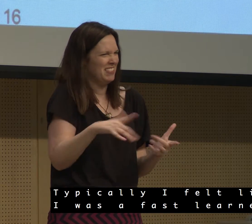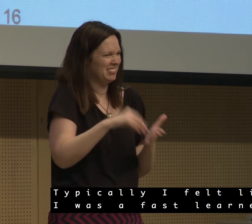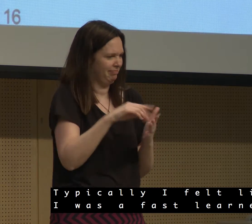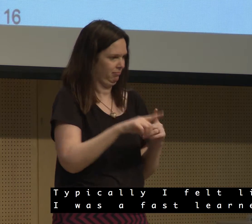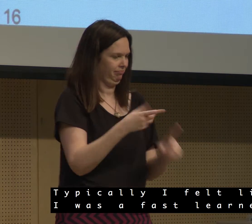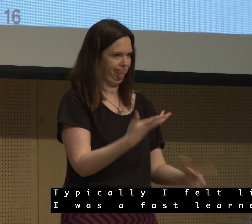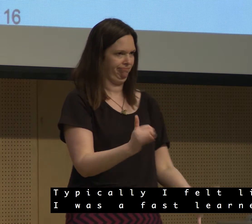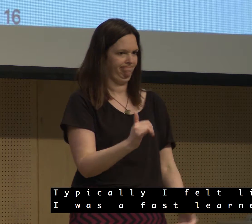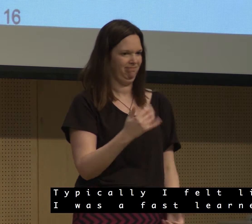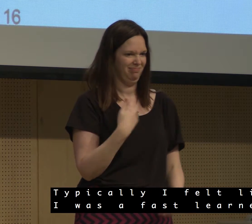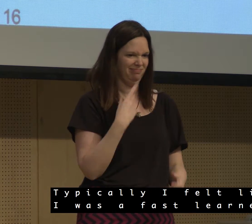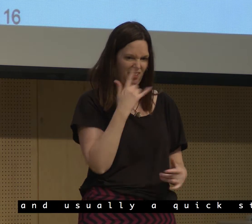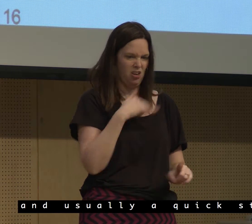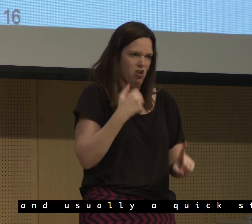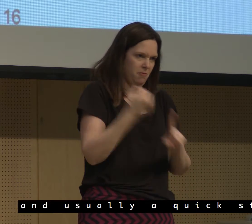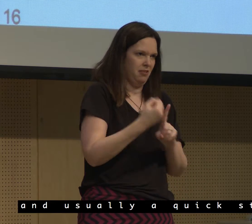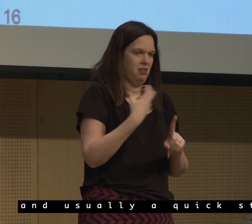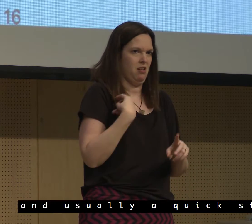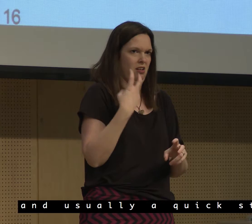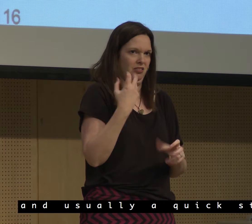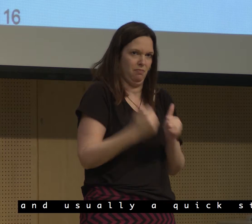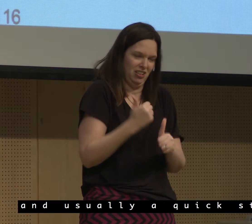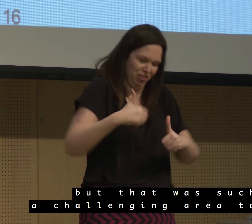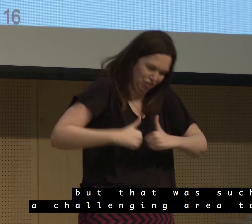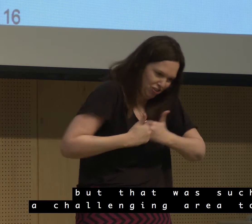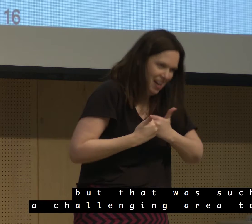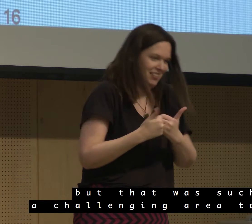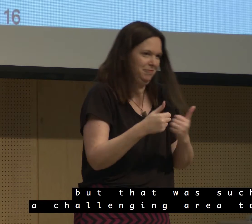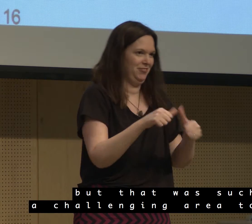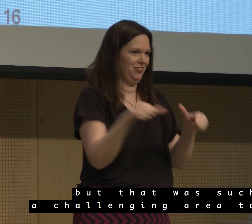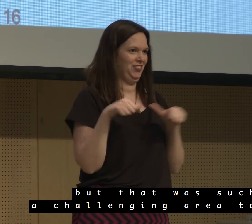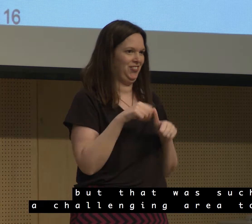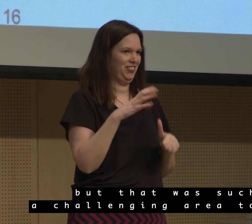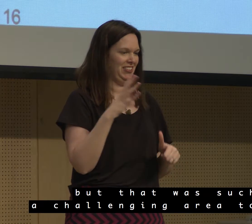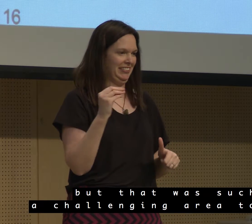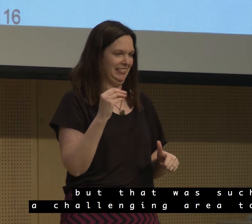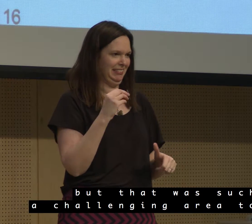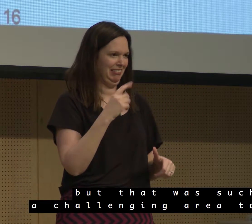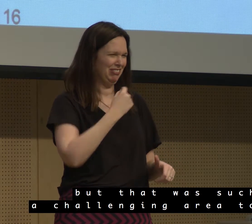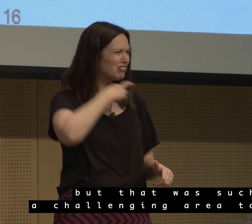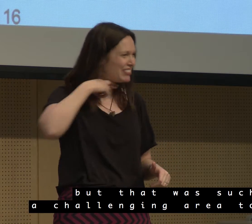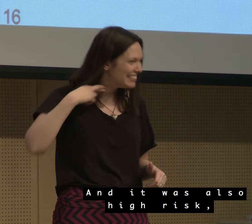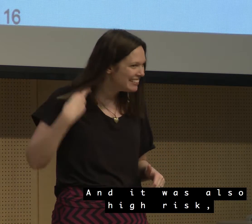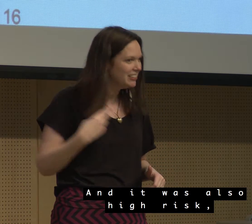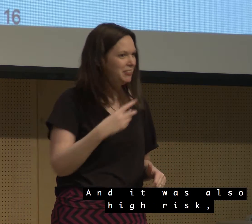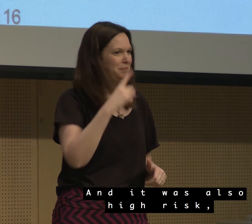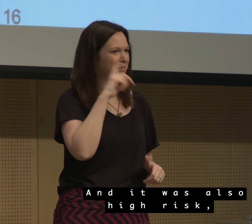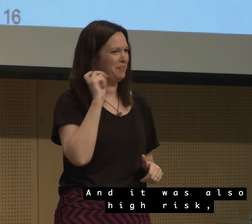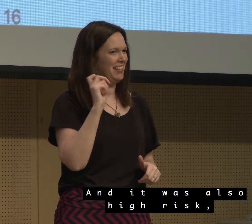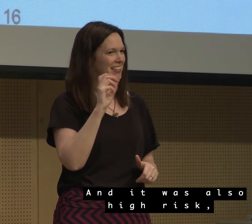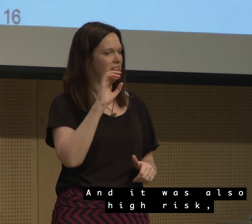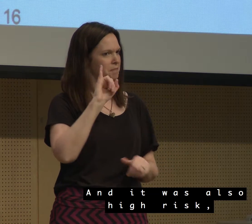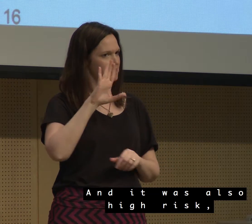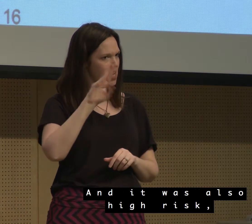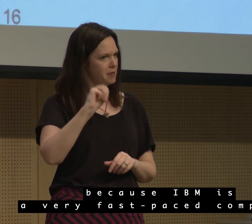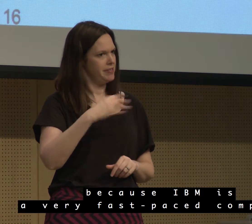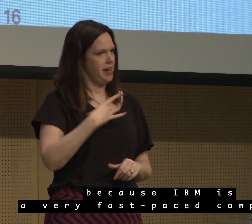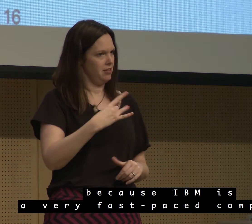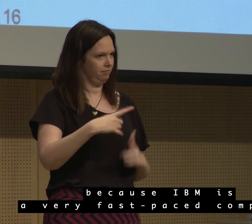I felt like I was a fast learner and usually a quick study, but that was such a challenging area to me. And it was also high risk, because IBM